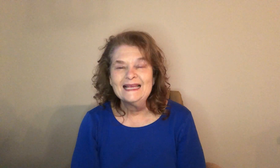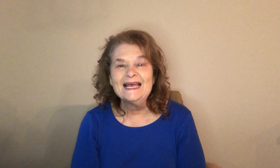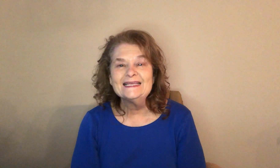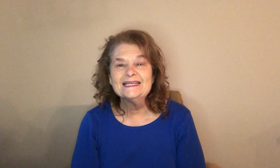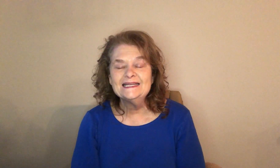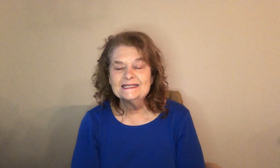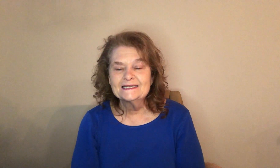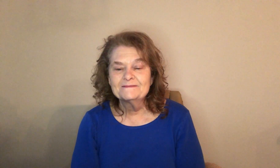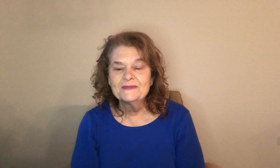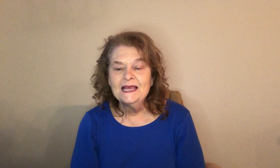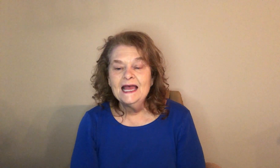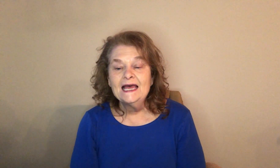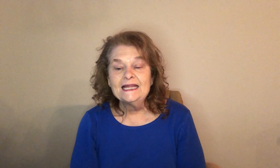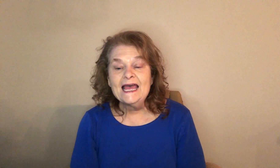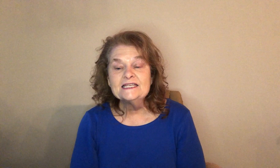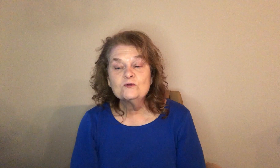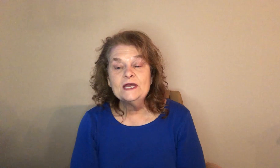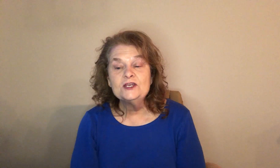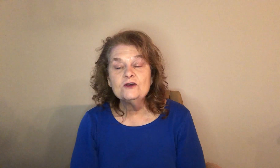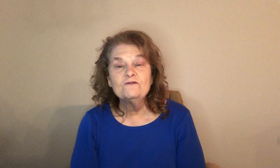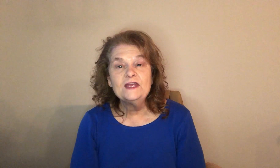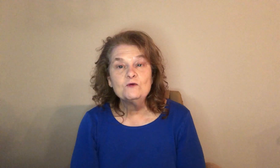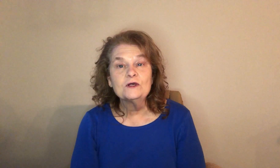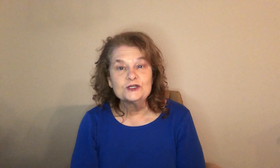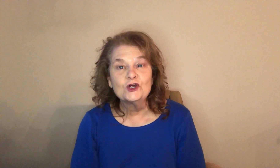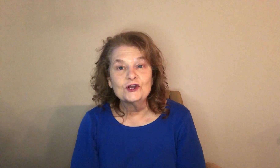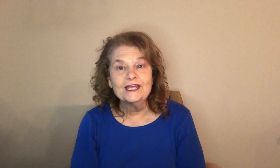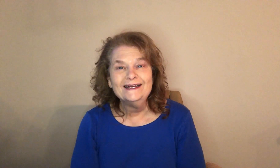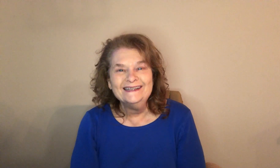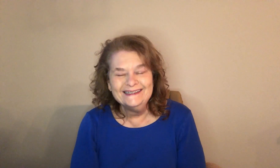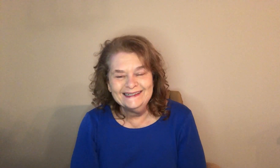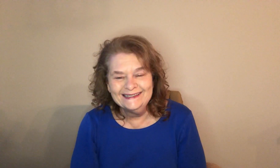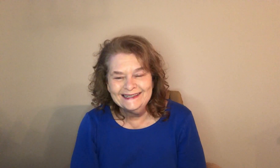Last sentence. Last week your feet were dirty.